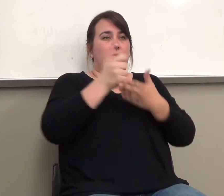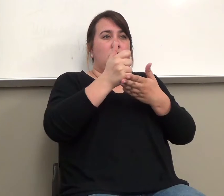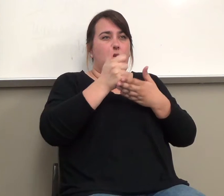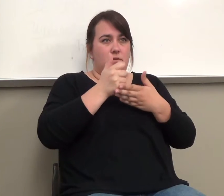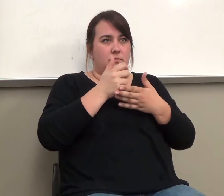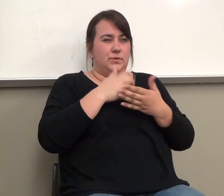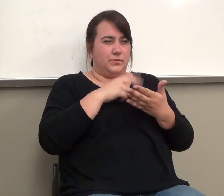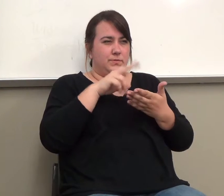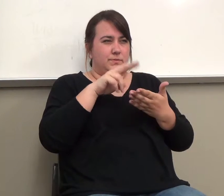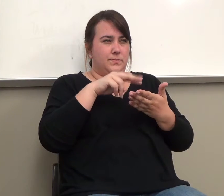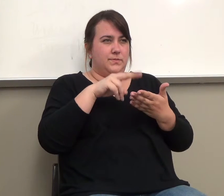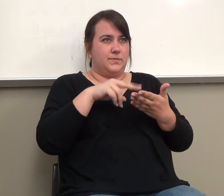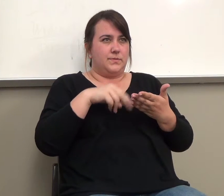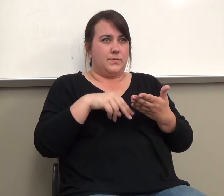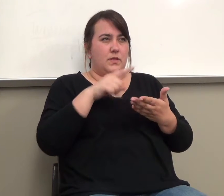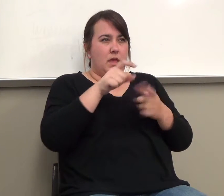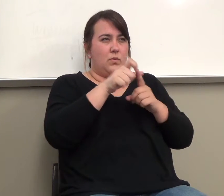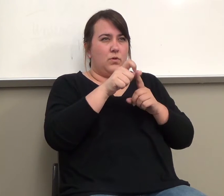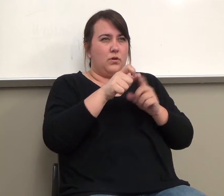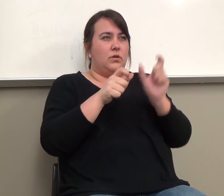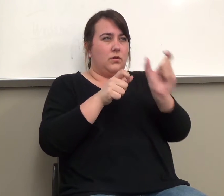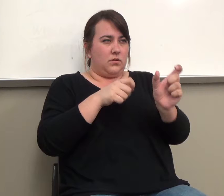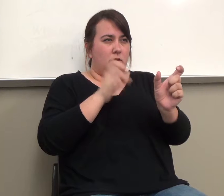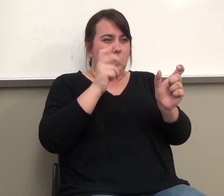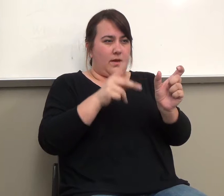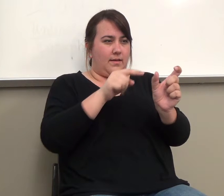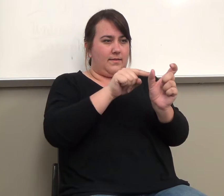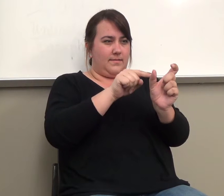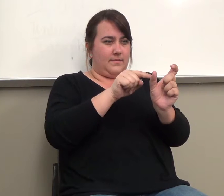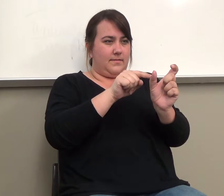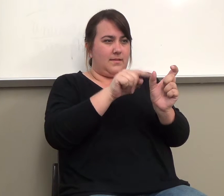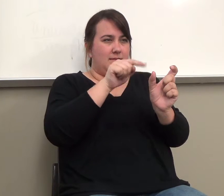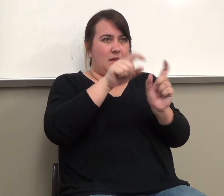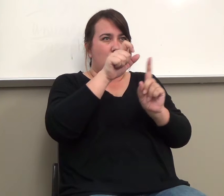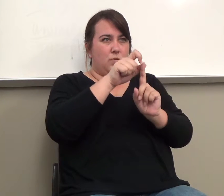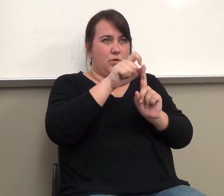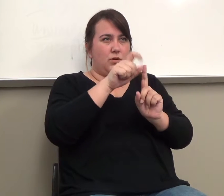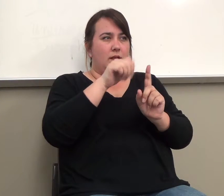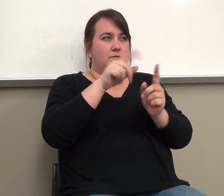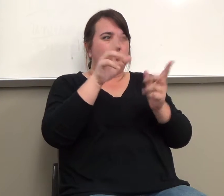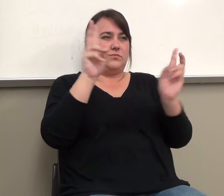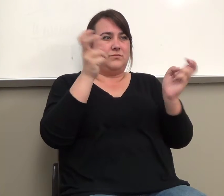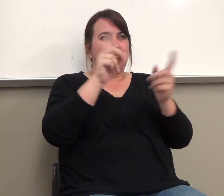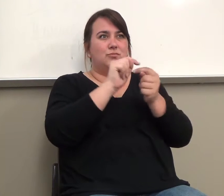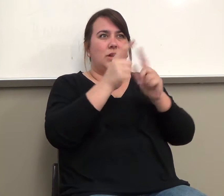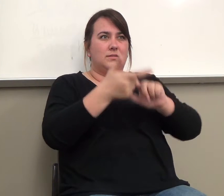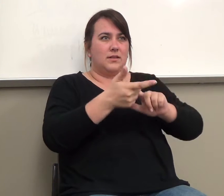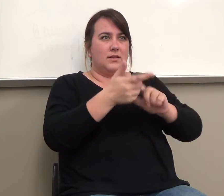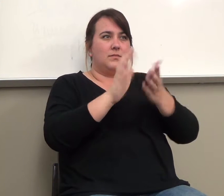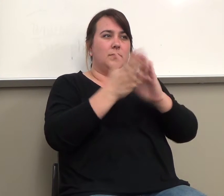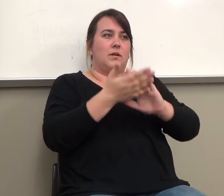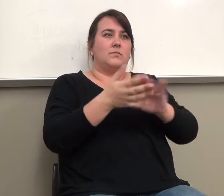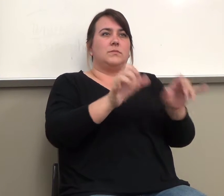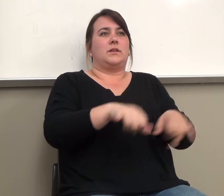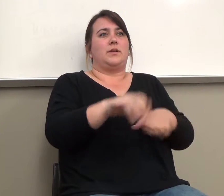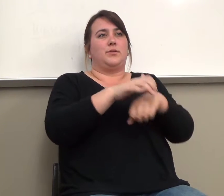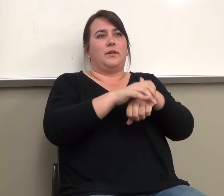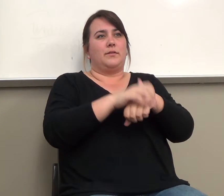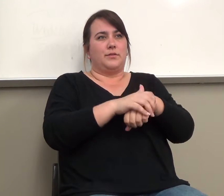to look and say, okay, I have to translate this into standard English. And like I said,